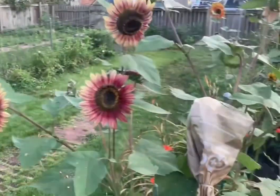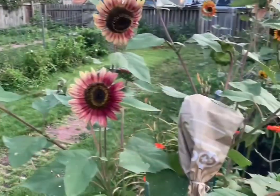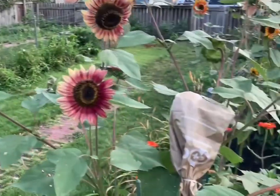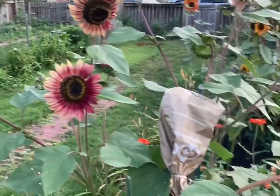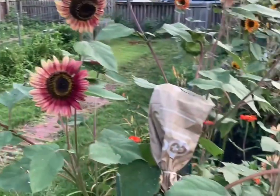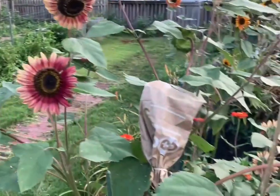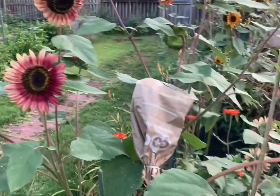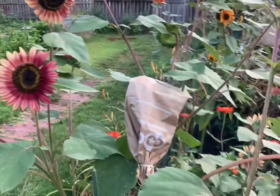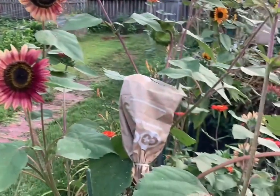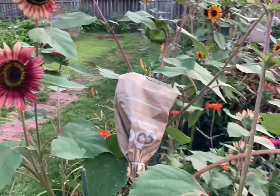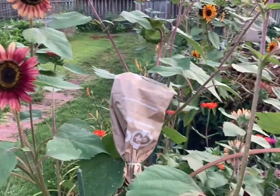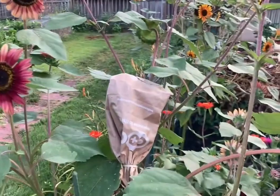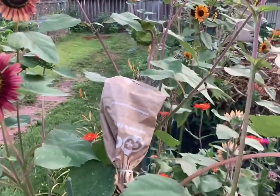squirrels.